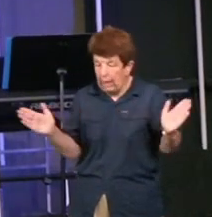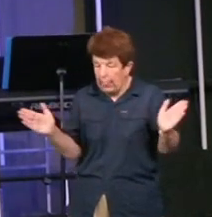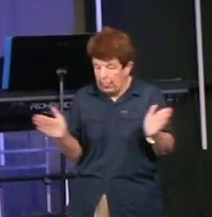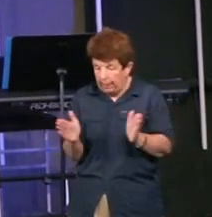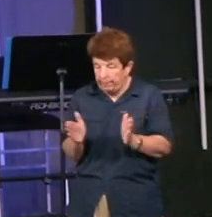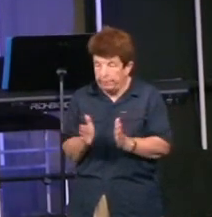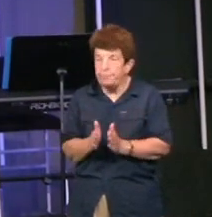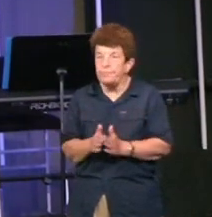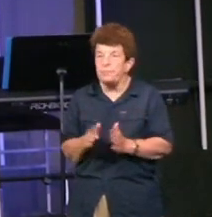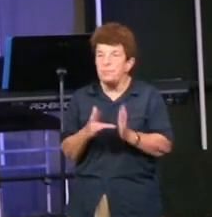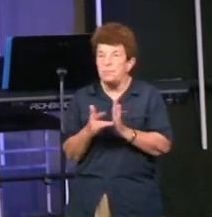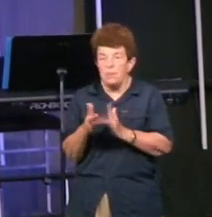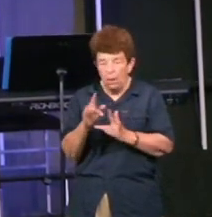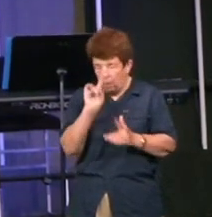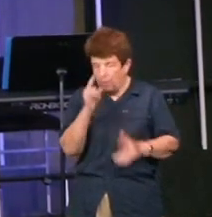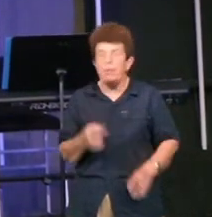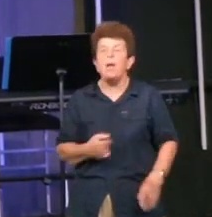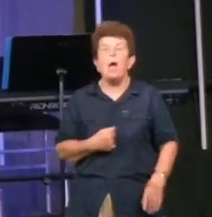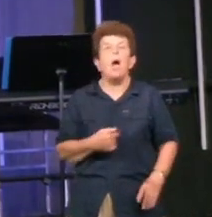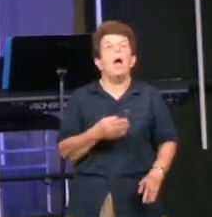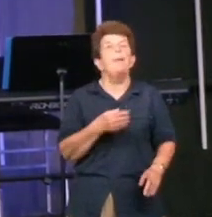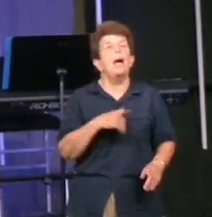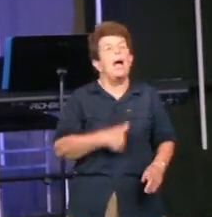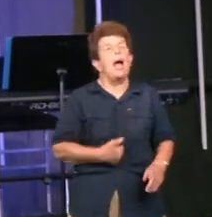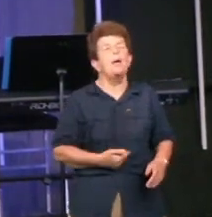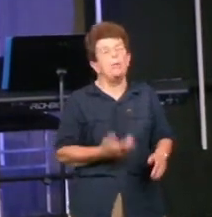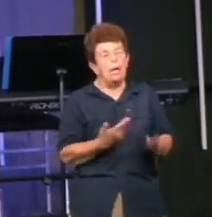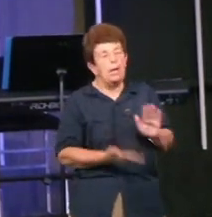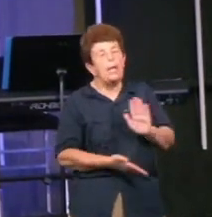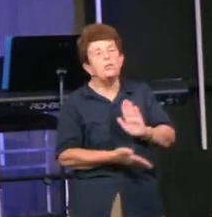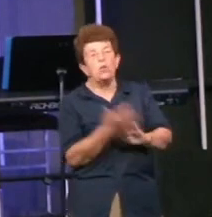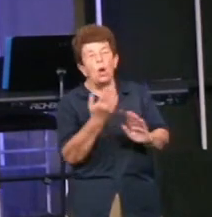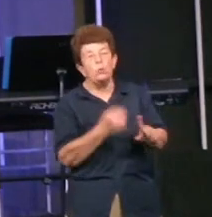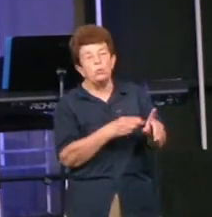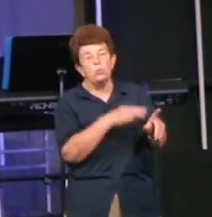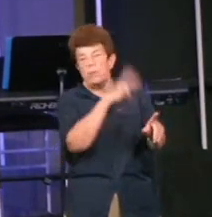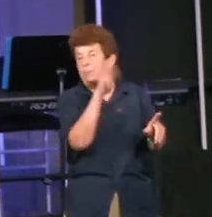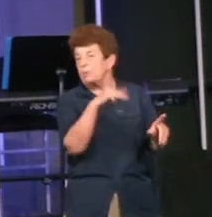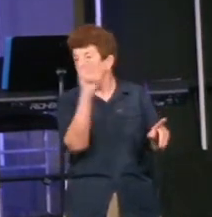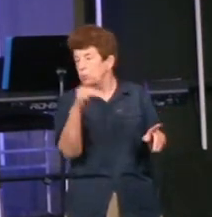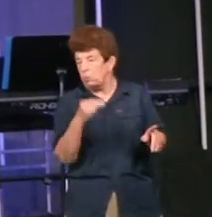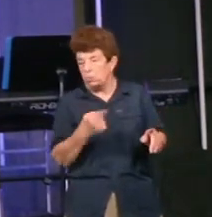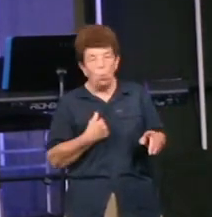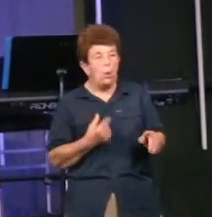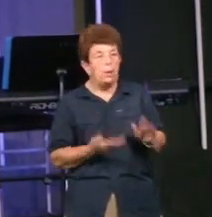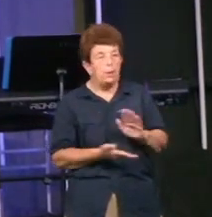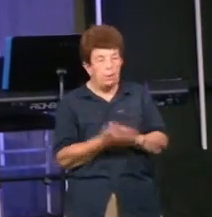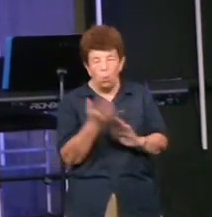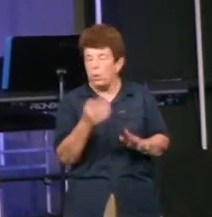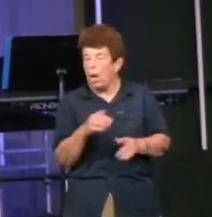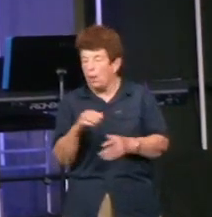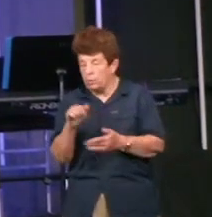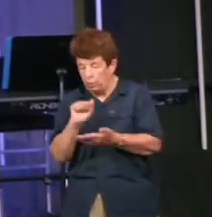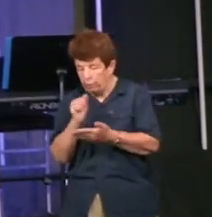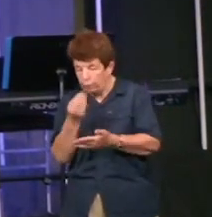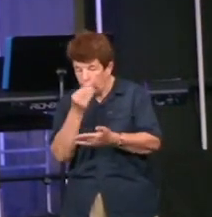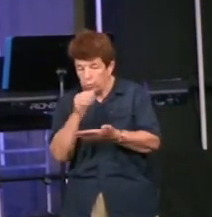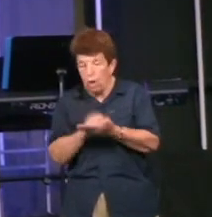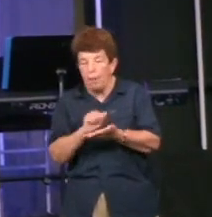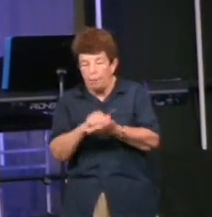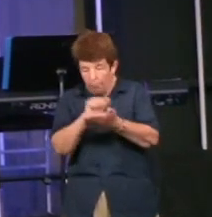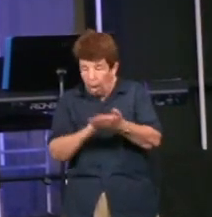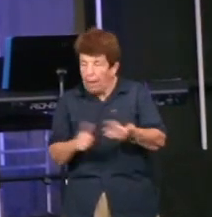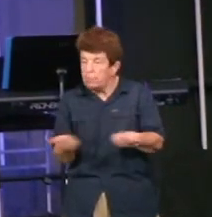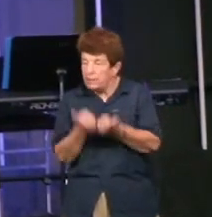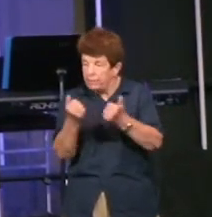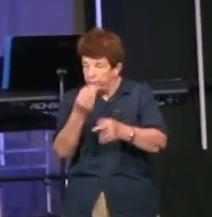right? Jesus couldn't be like, I'm hungry, let's go to the fast food place. Or let's just go to the groceries and buy a whole heap of stuff